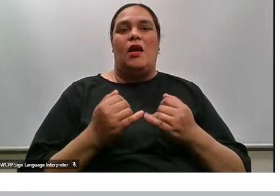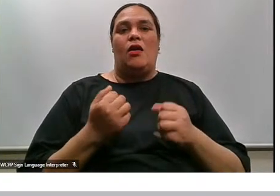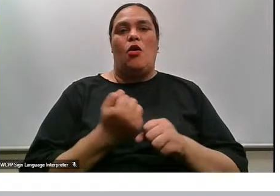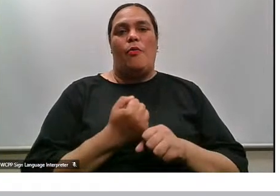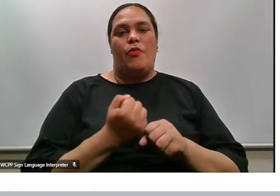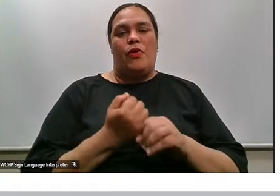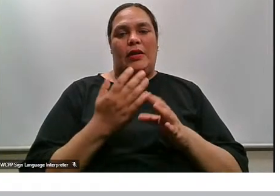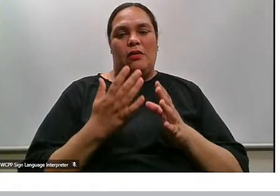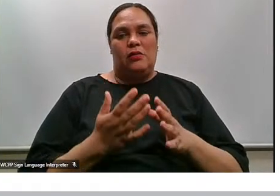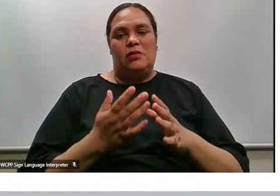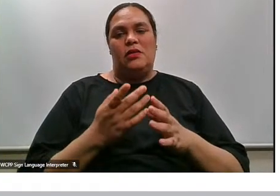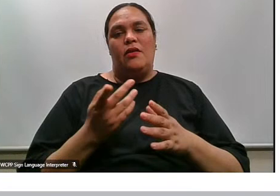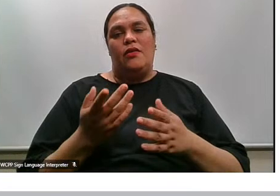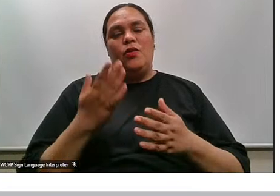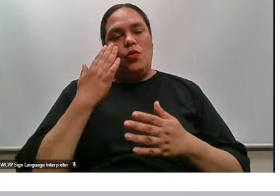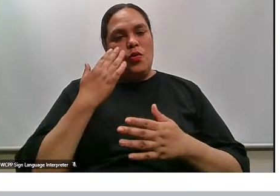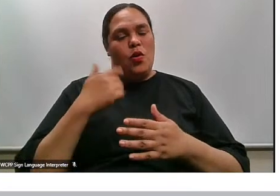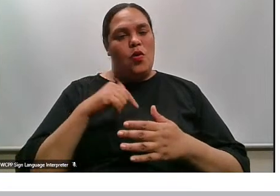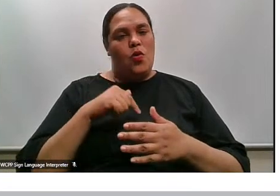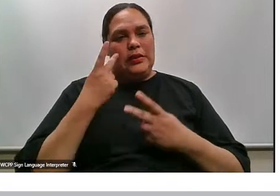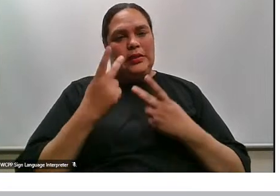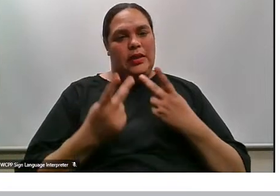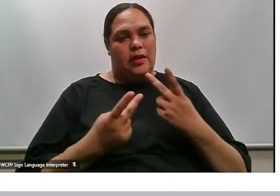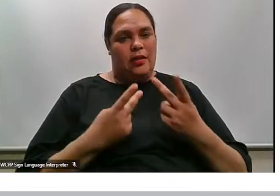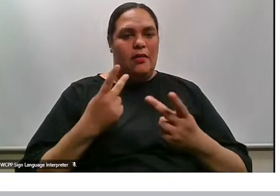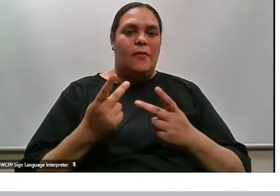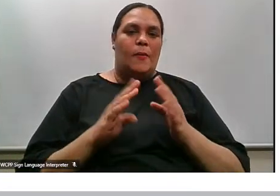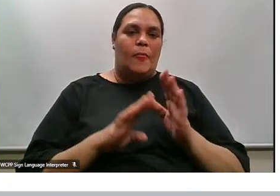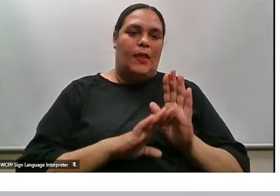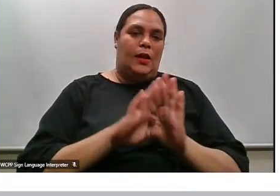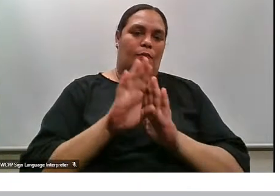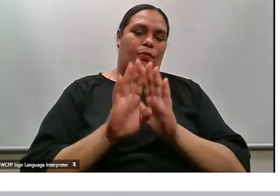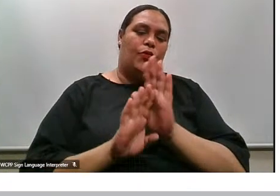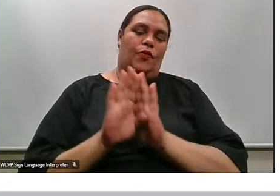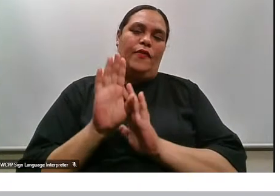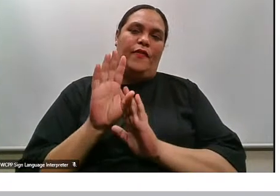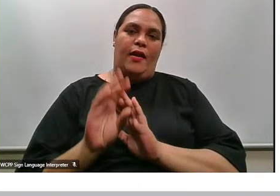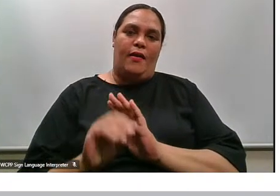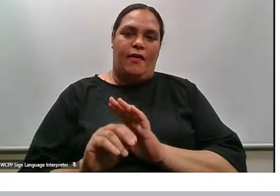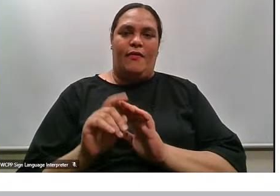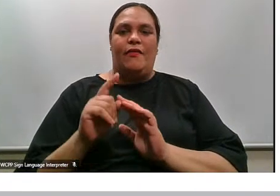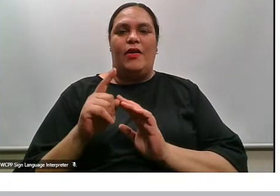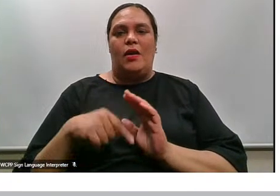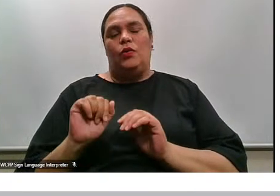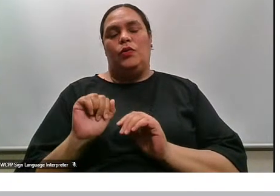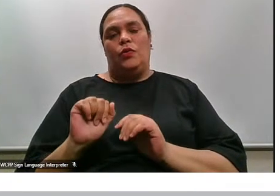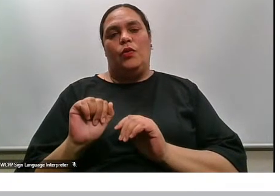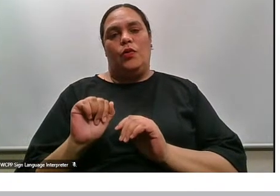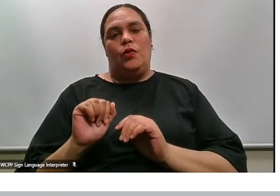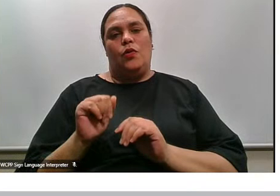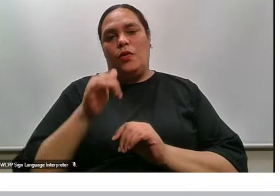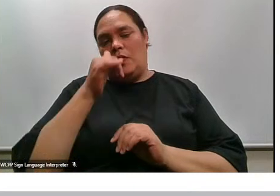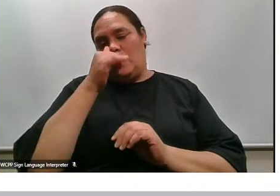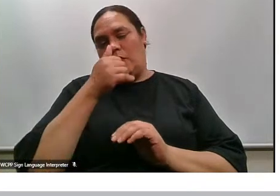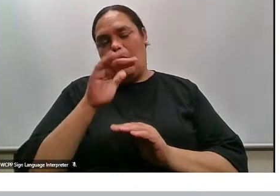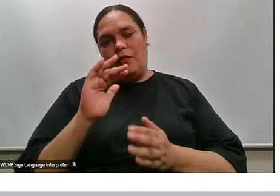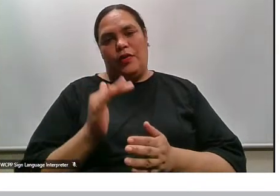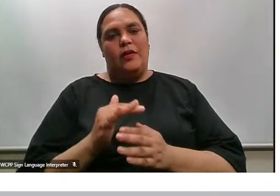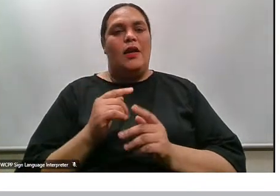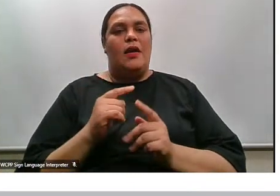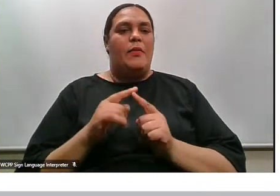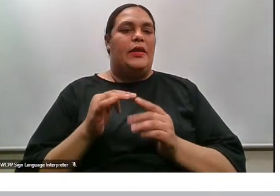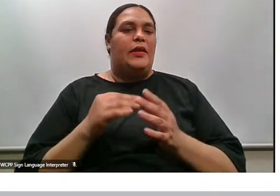operators, we are seeing an improvement in terms of crime reduction, if there's